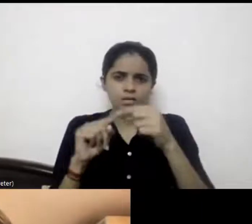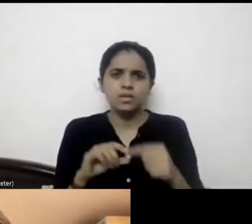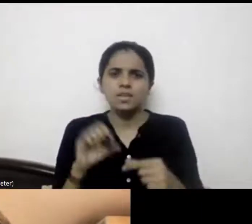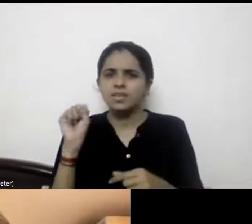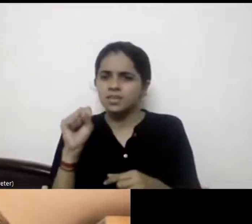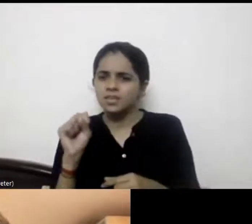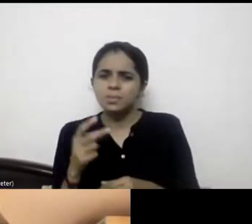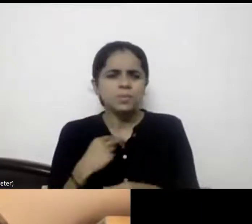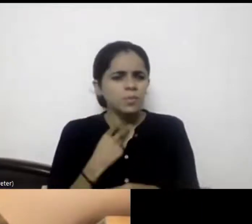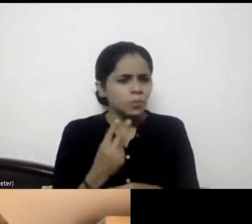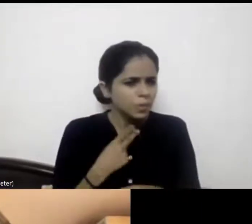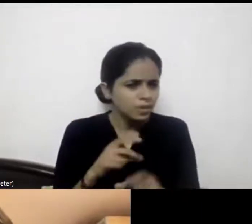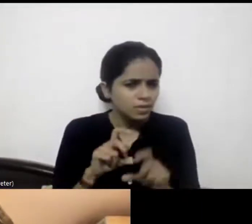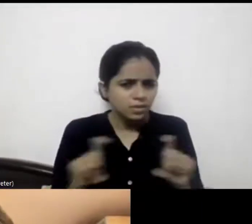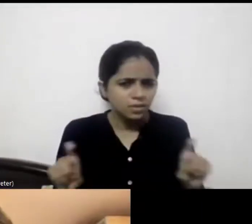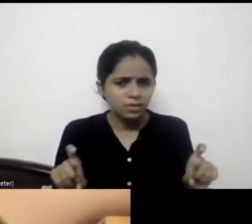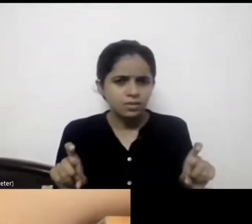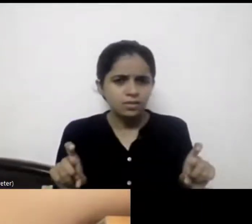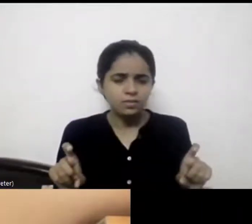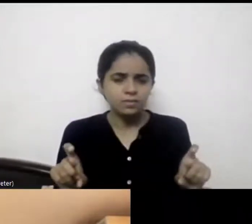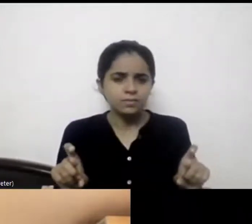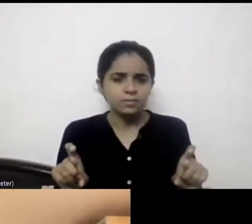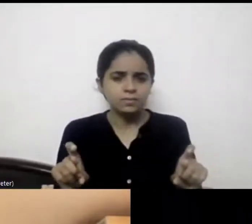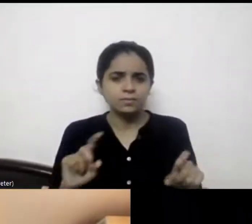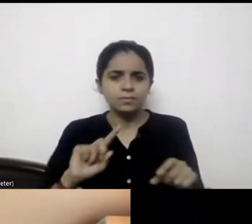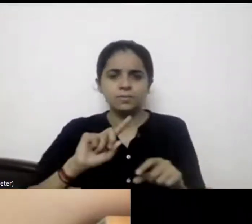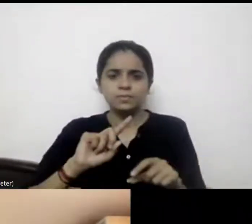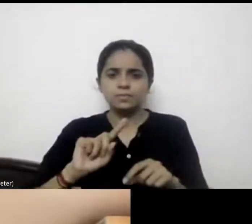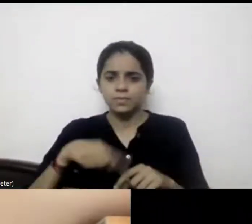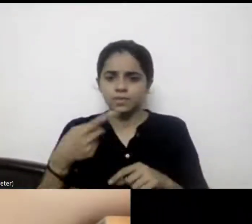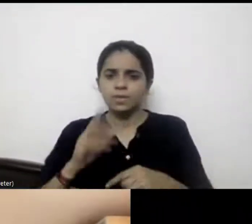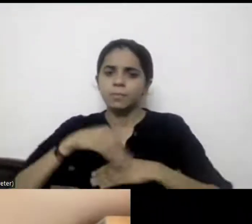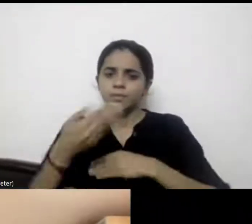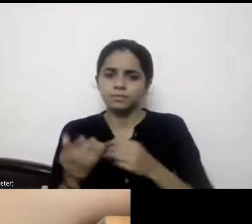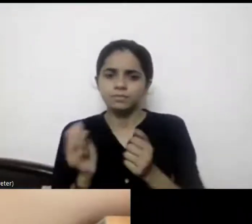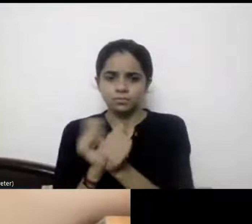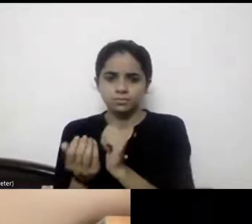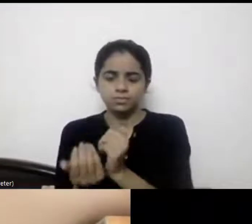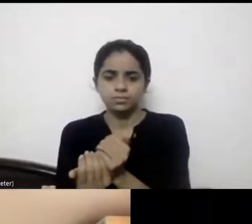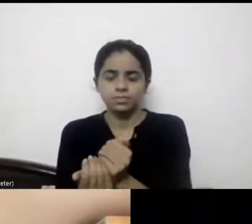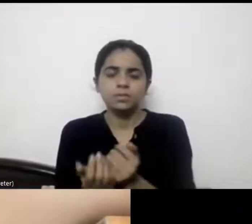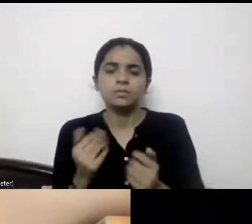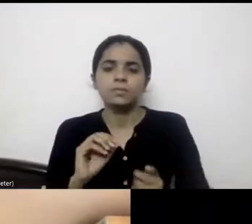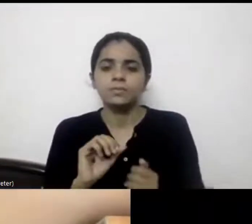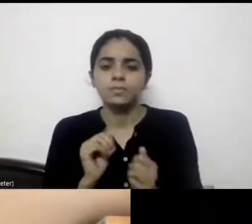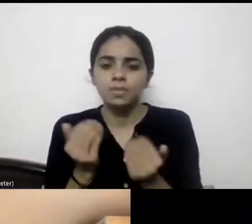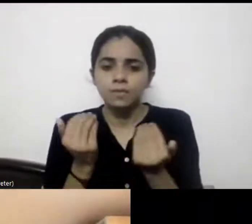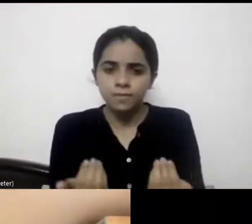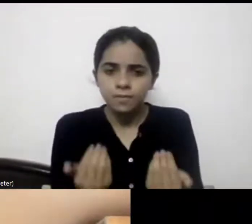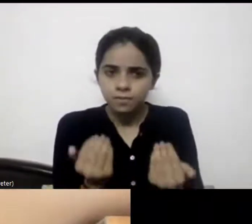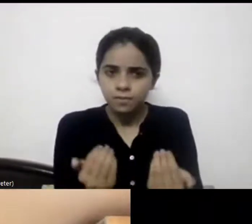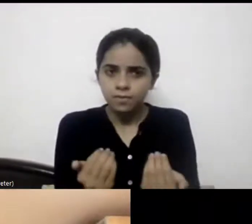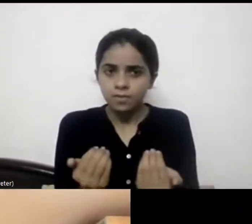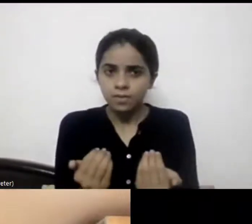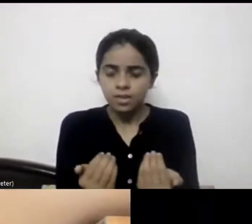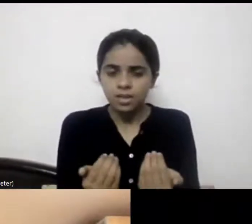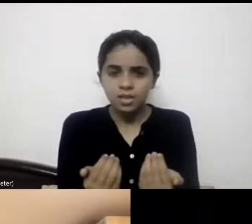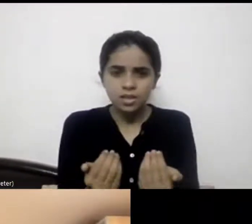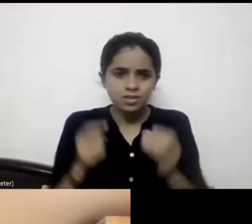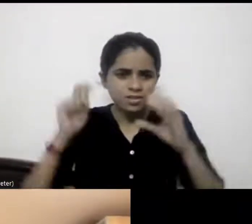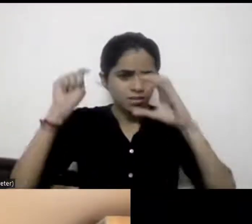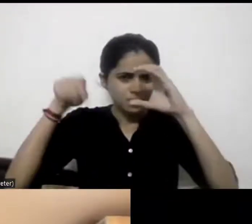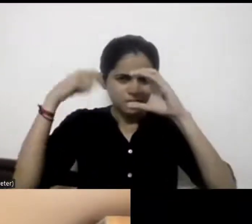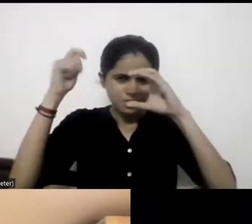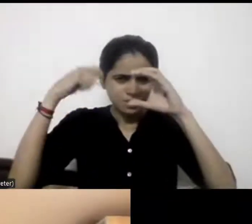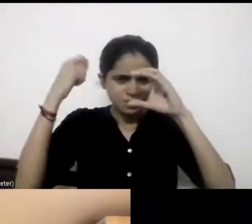Am I audible? Yes. Ma'am, I want to ask whether since film is also